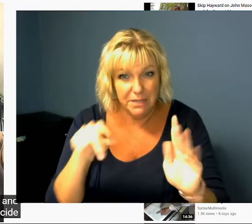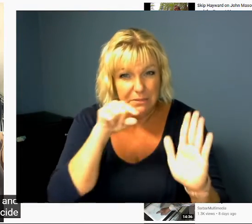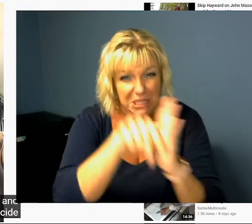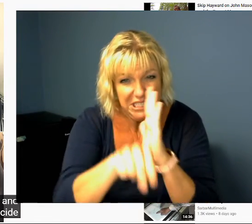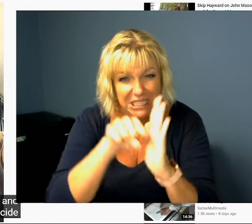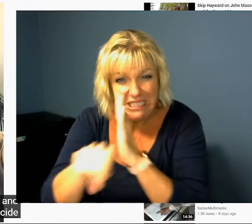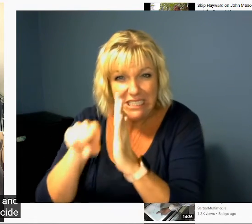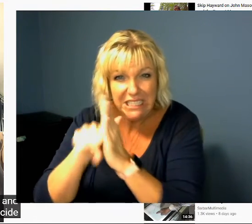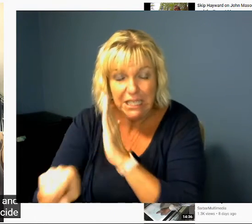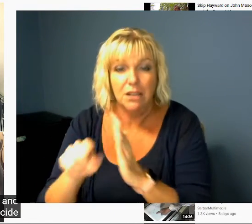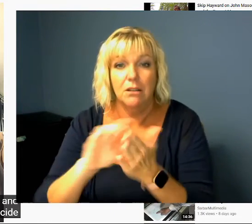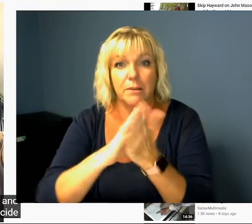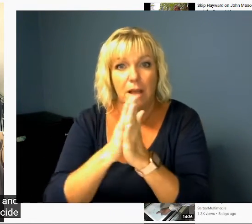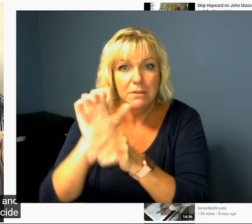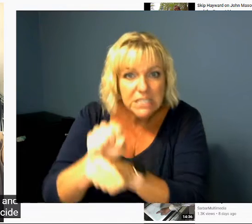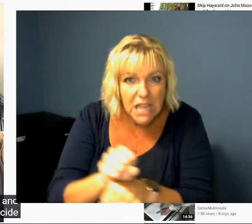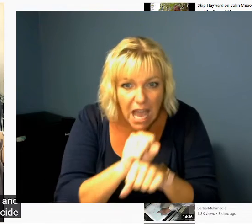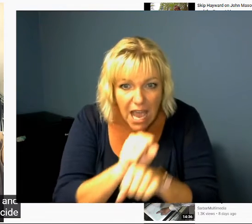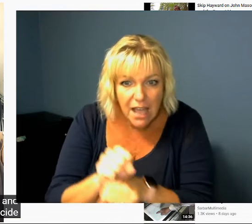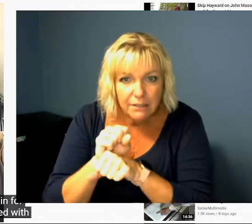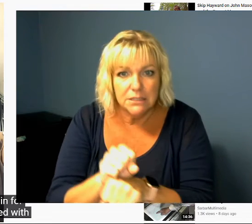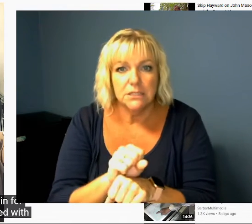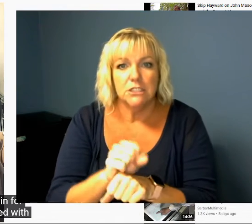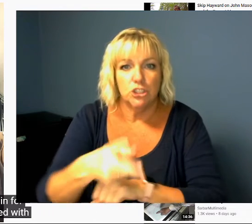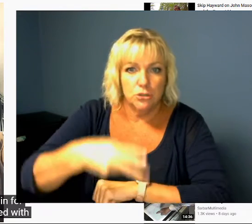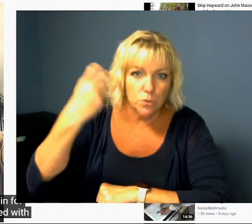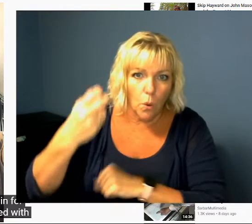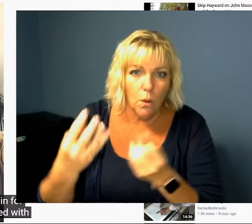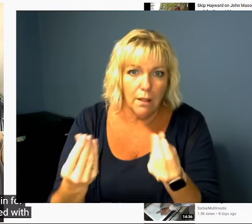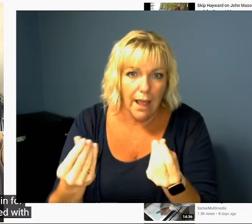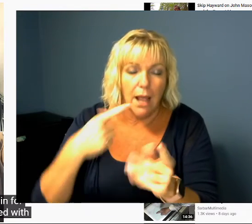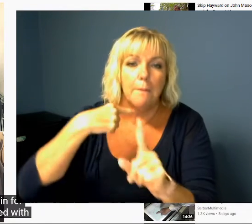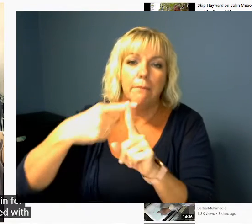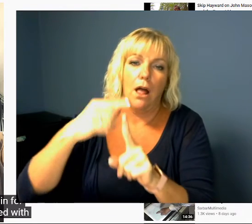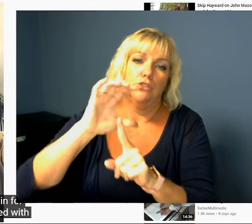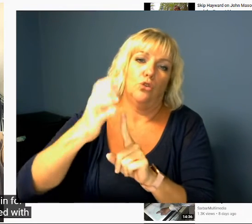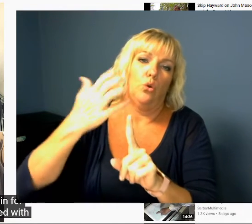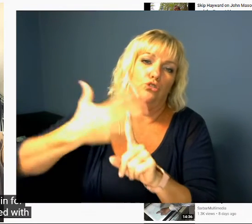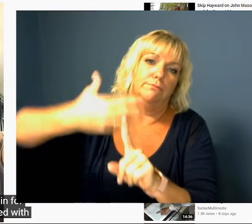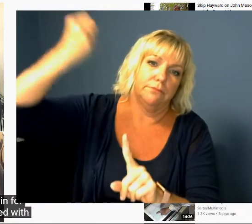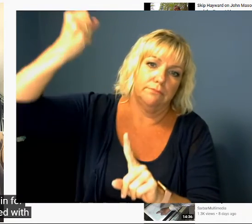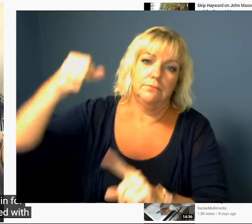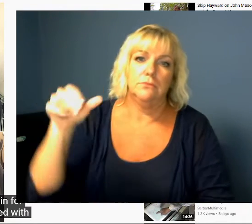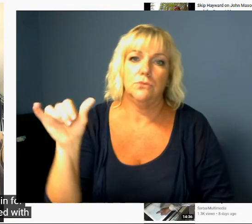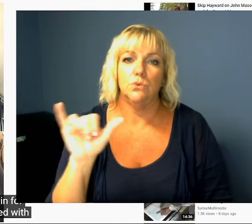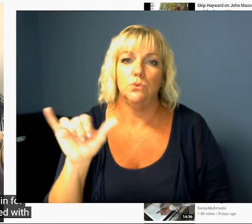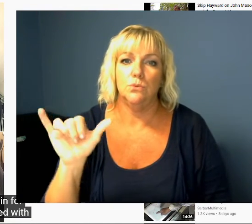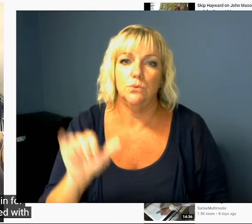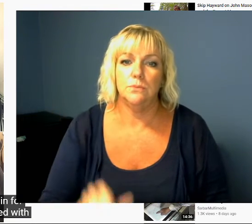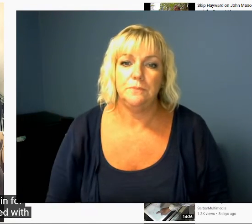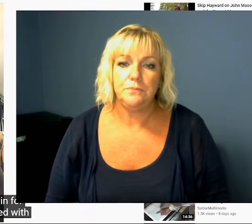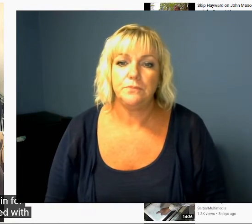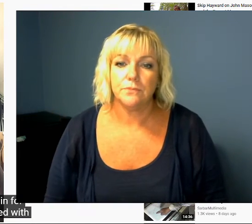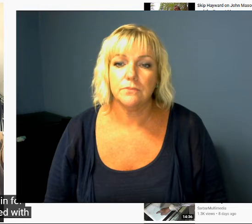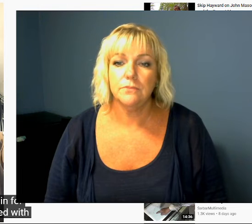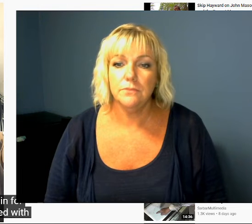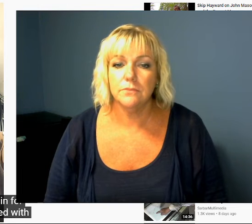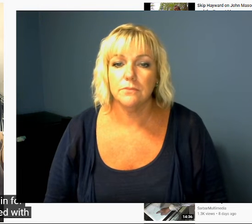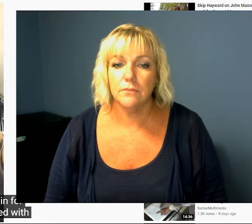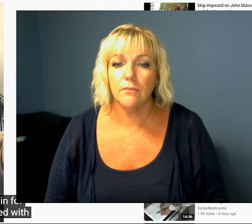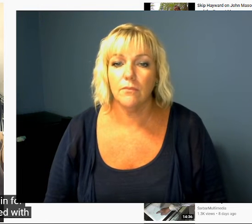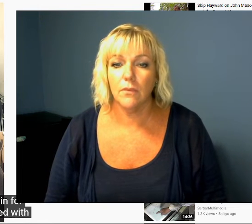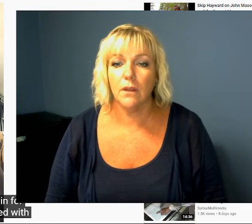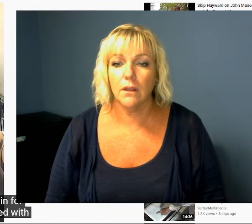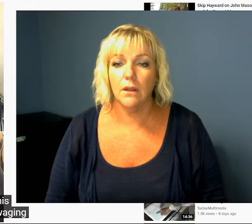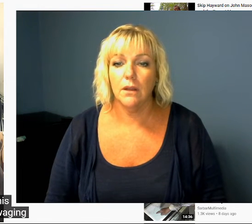in slavery, and in land, but it's genocide also a cultural genocide. And again, for those Native peoples